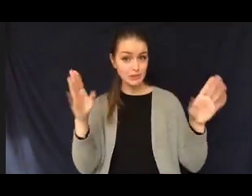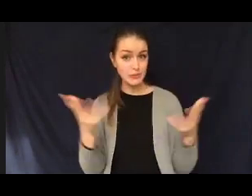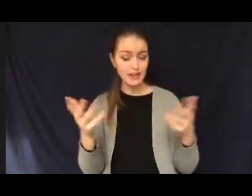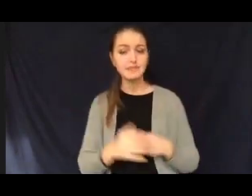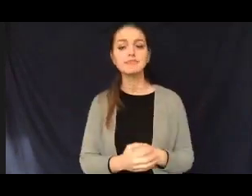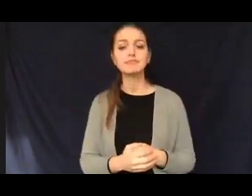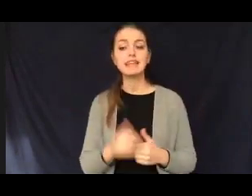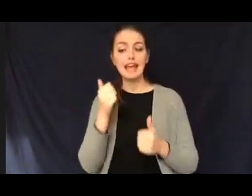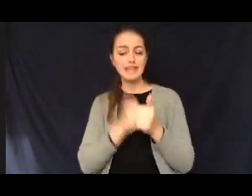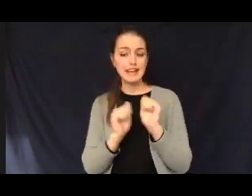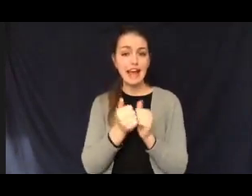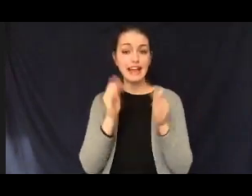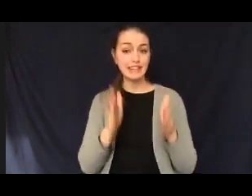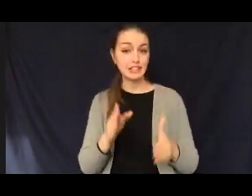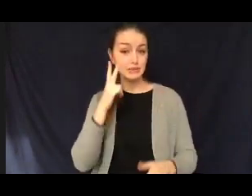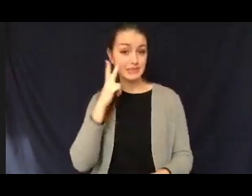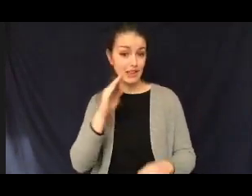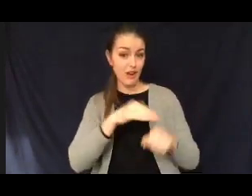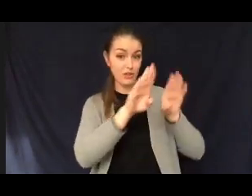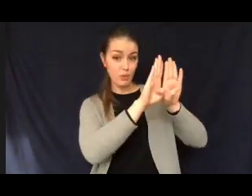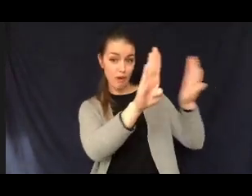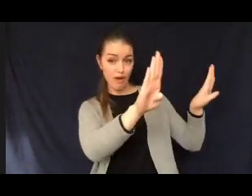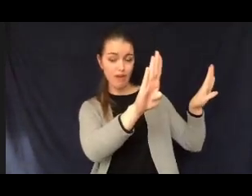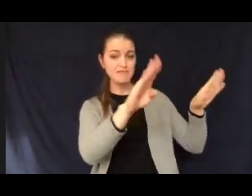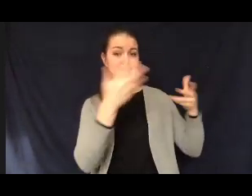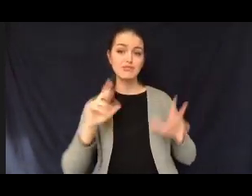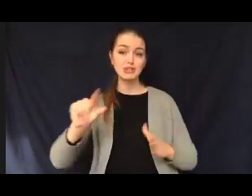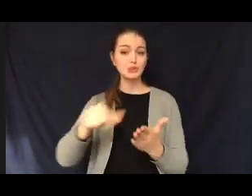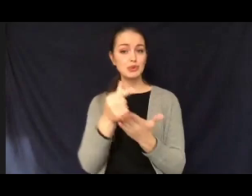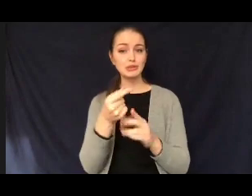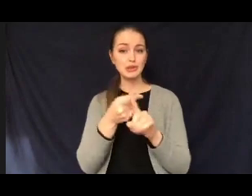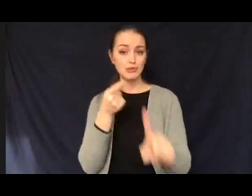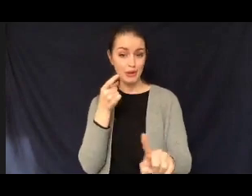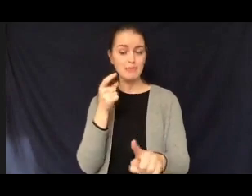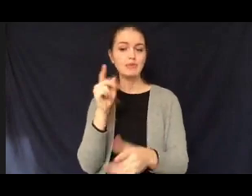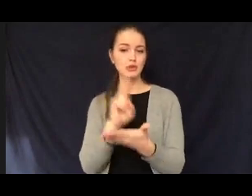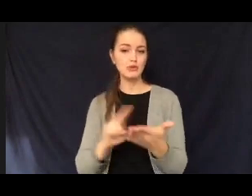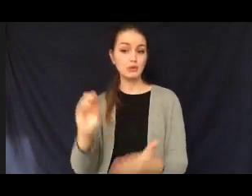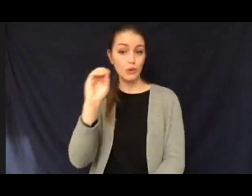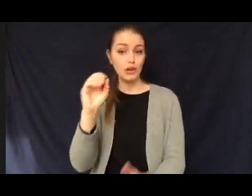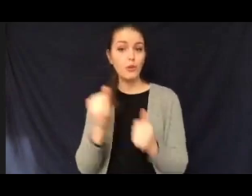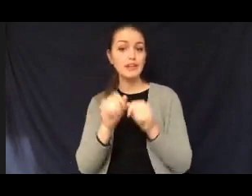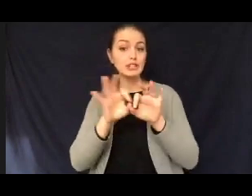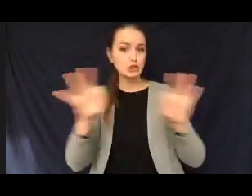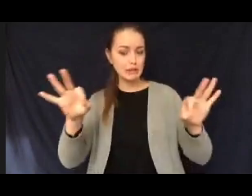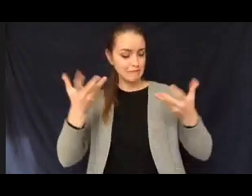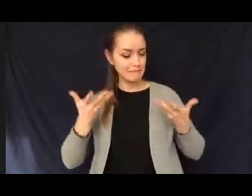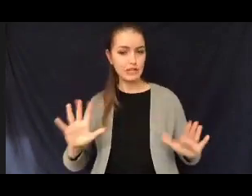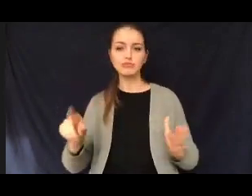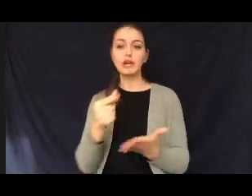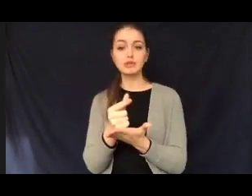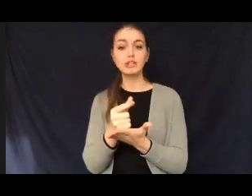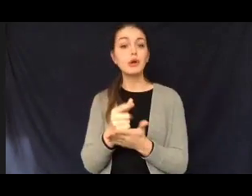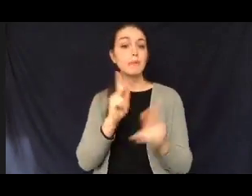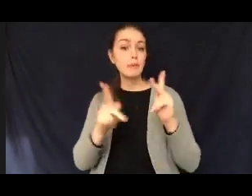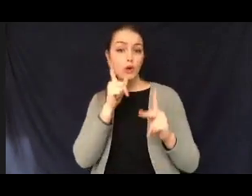every athlete up on that board or wall has graduated from the University of Oregon with a degree in hand. So people that went to the pros